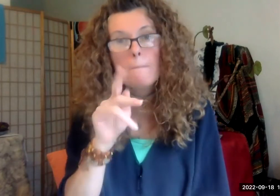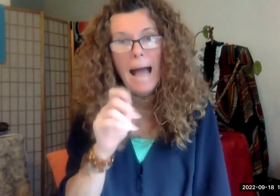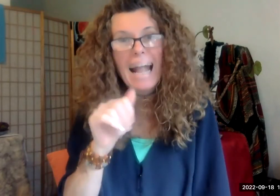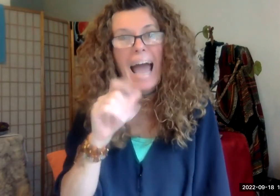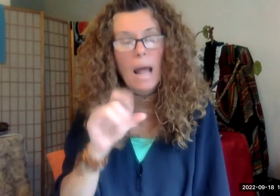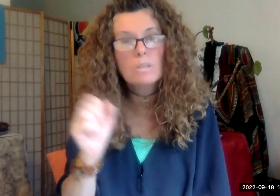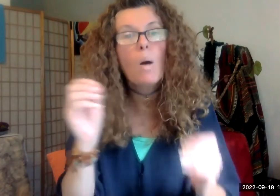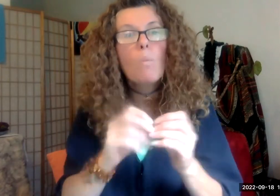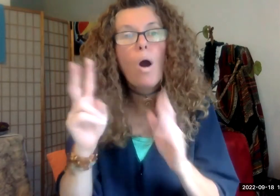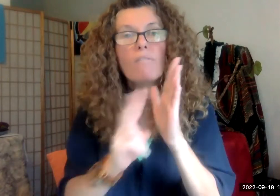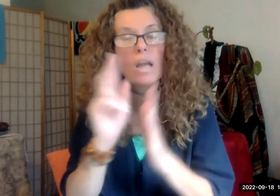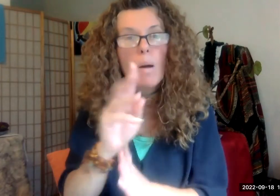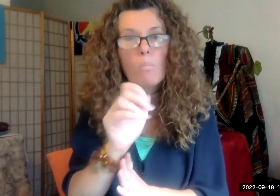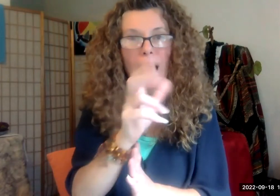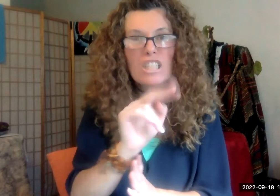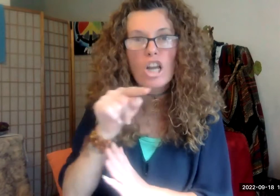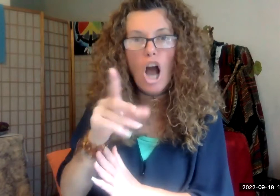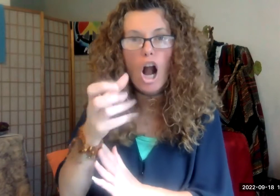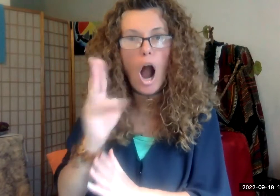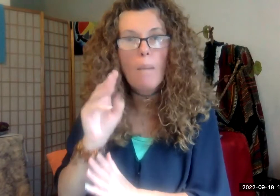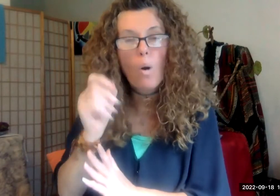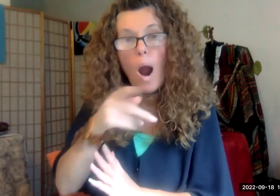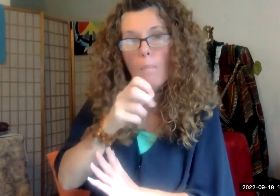You can check out more of my videos at brighteon.com or